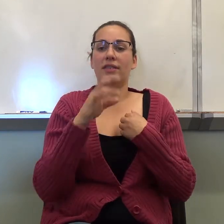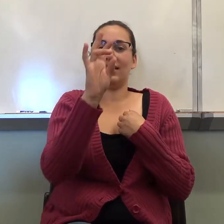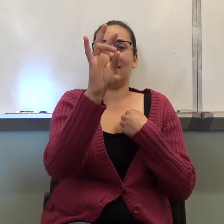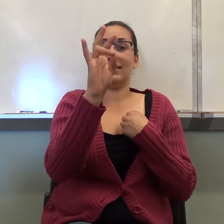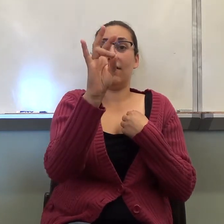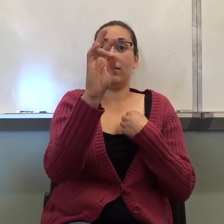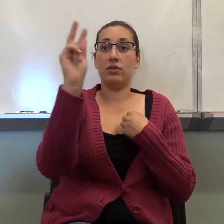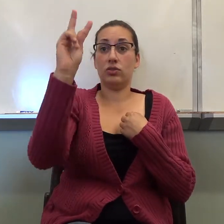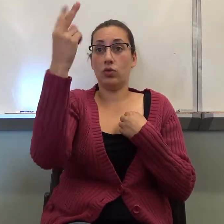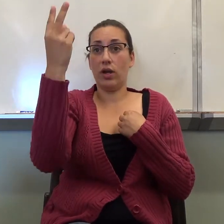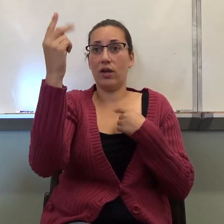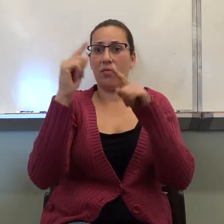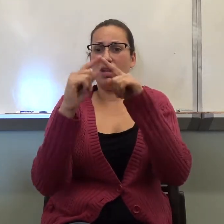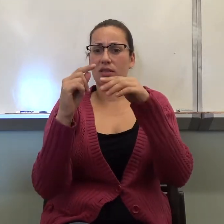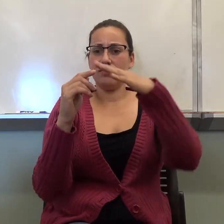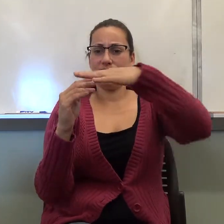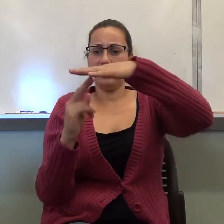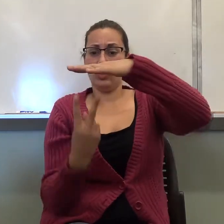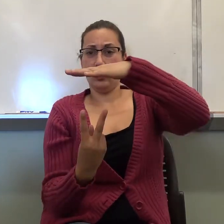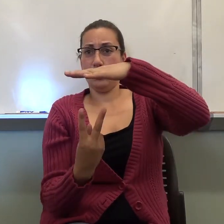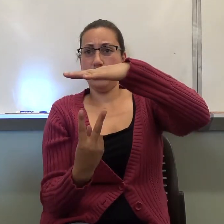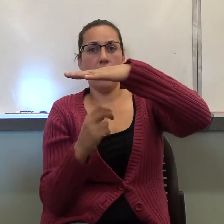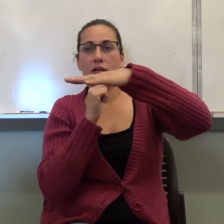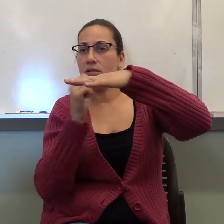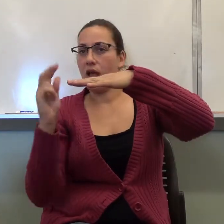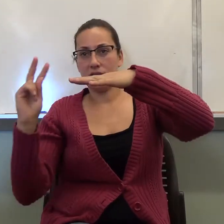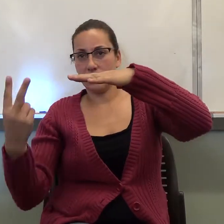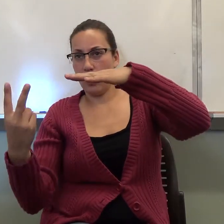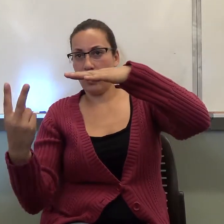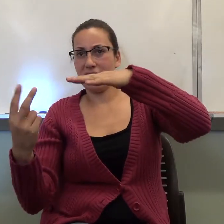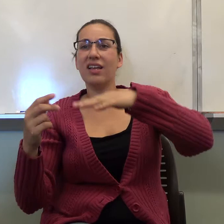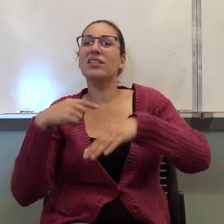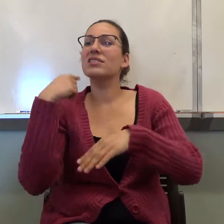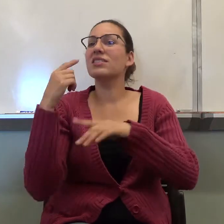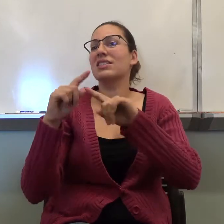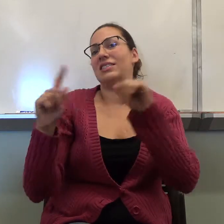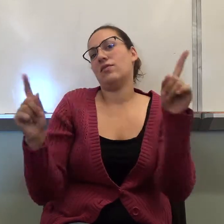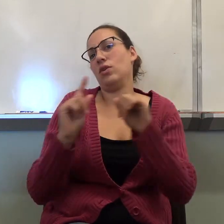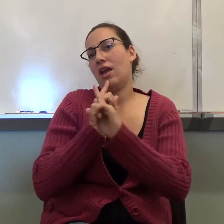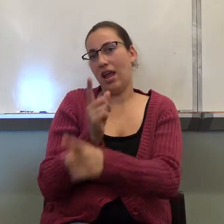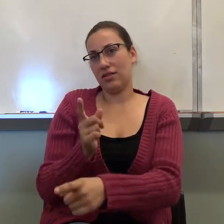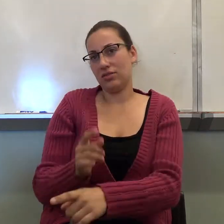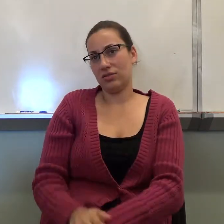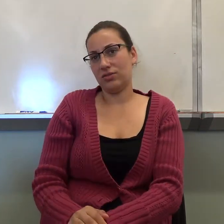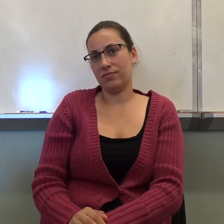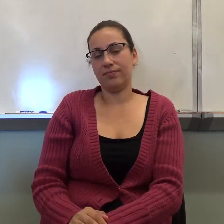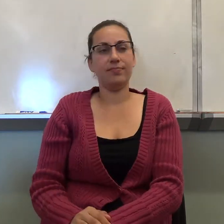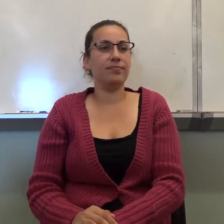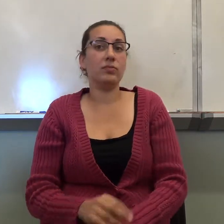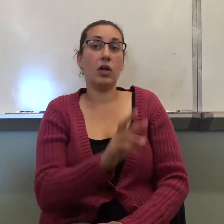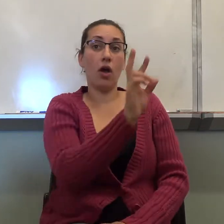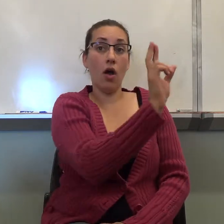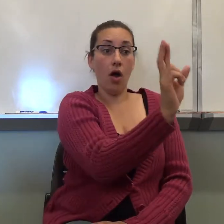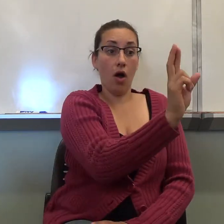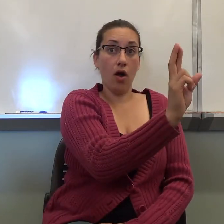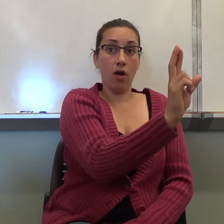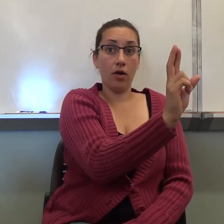you're not going to square the 2. That's going to be a completely different number. And that's not what's meant. The r here is the entire thing. It's